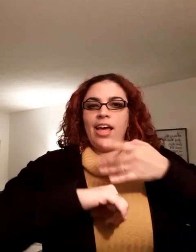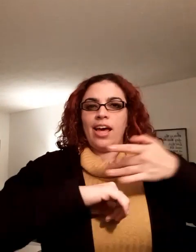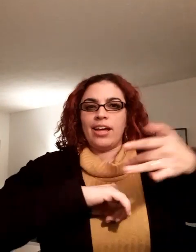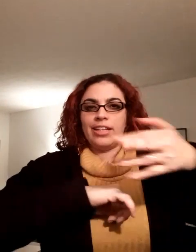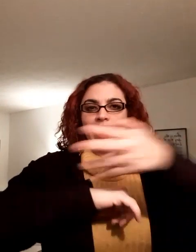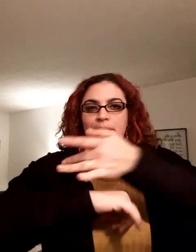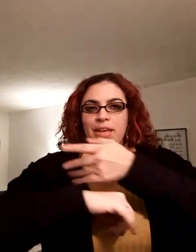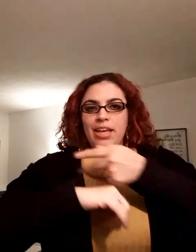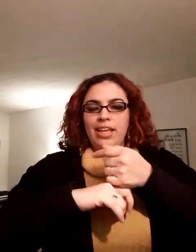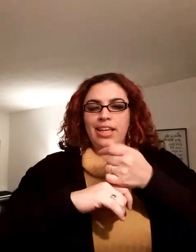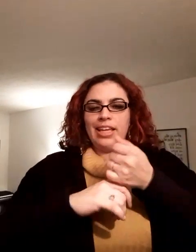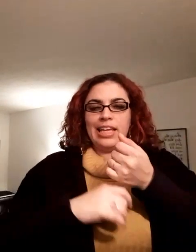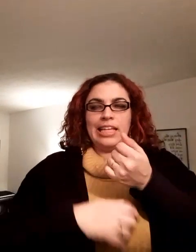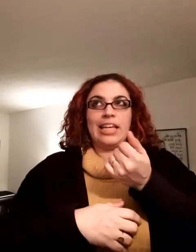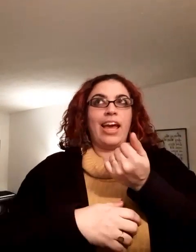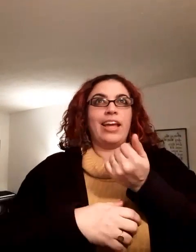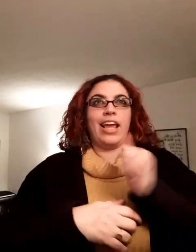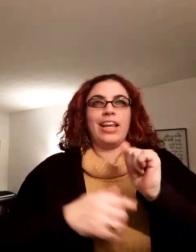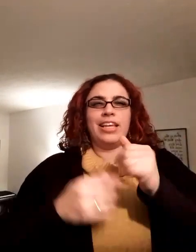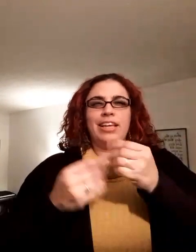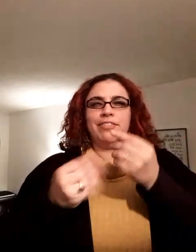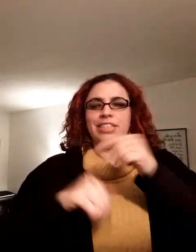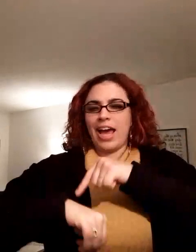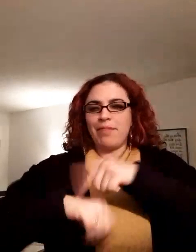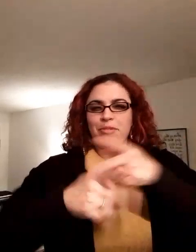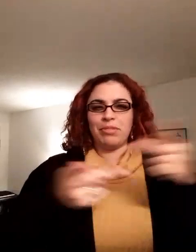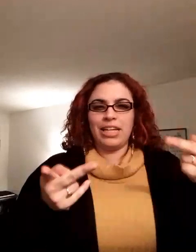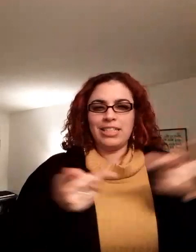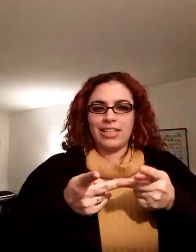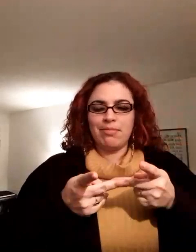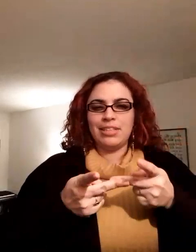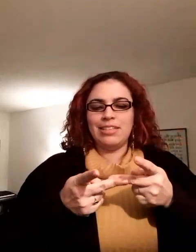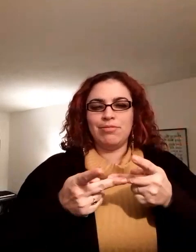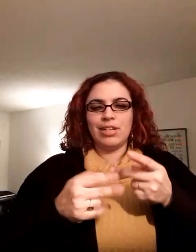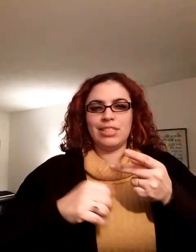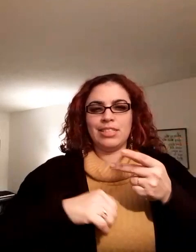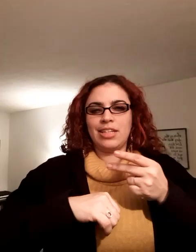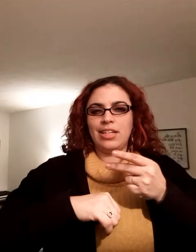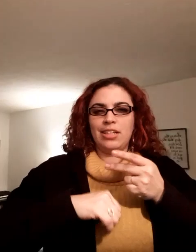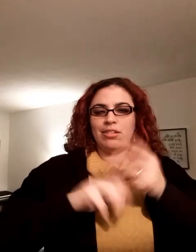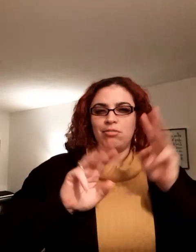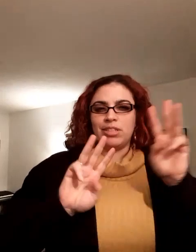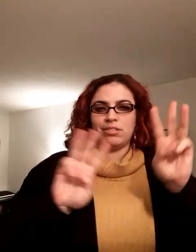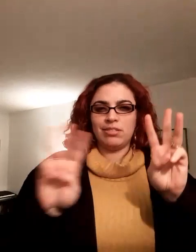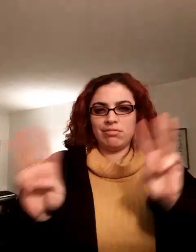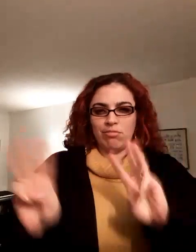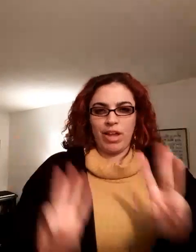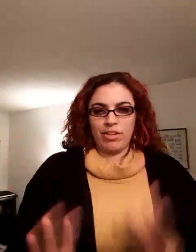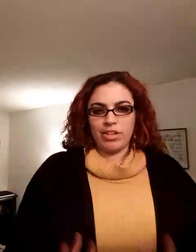A climate at any given time or place, I believe, was weather.